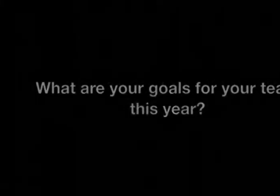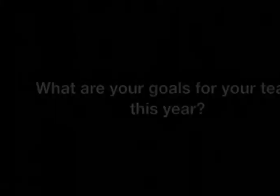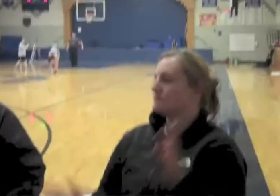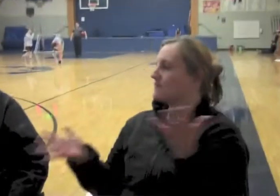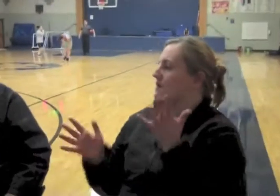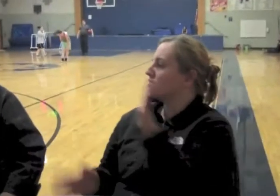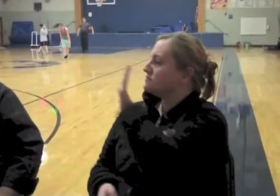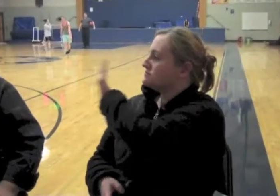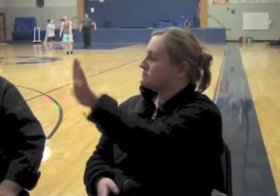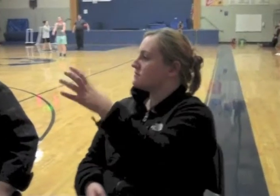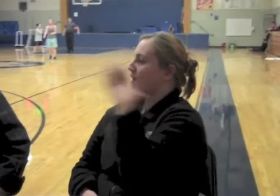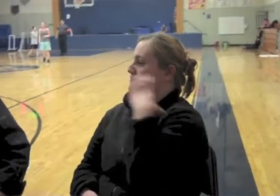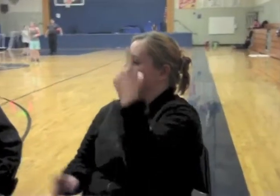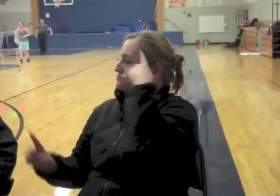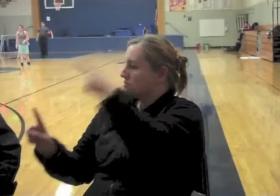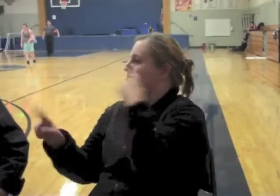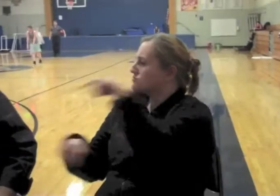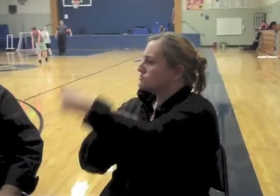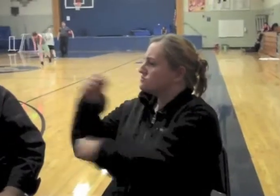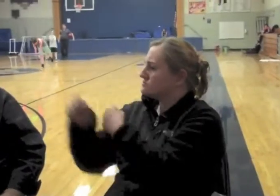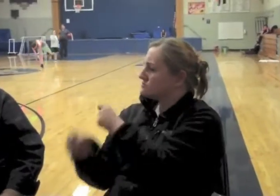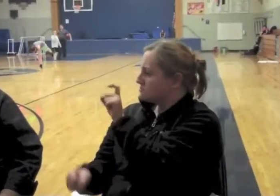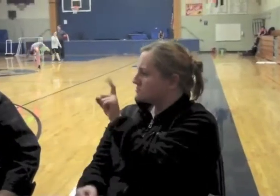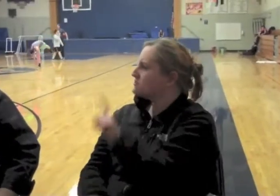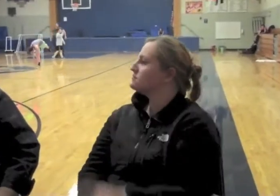What are some goals you have for your team in the season ahead?